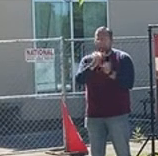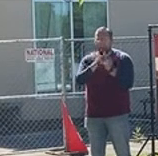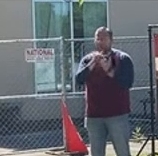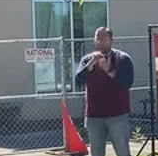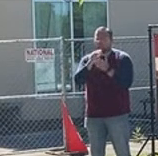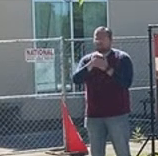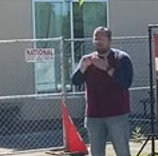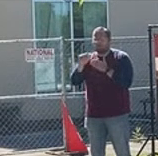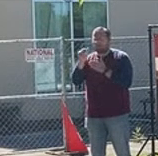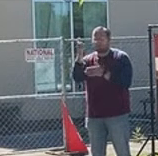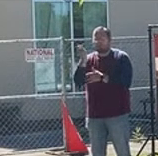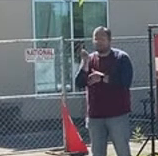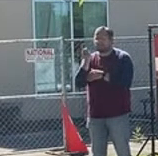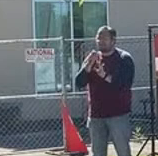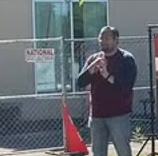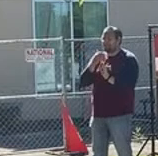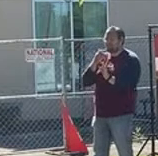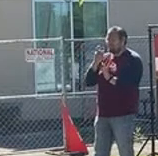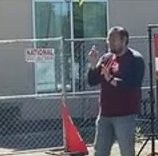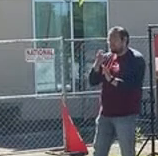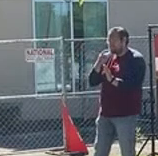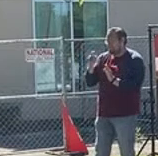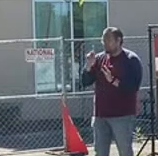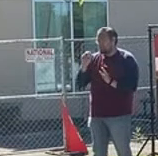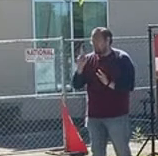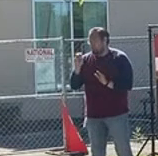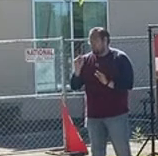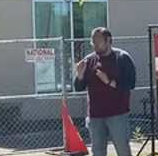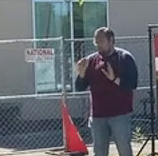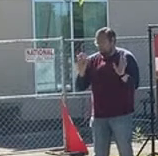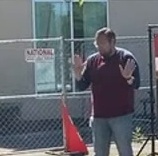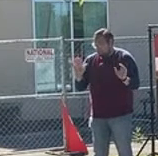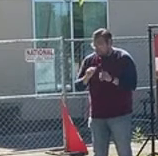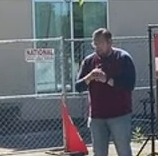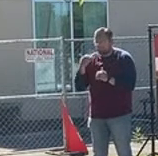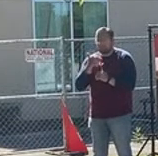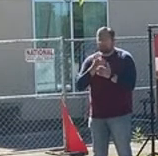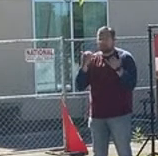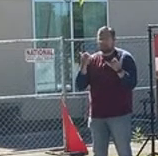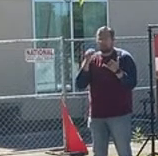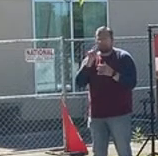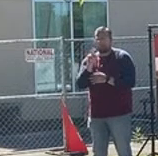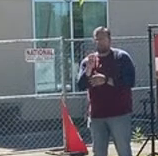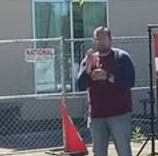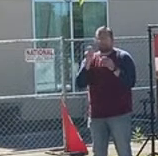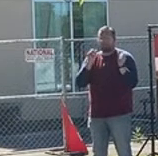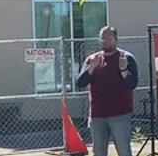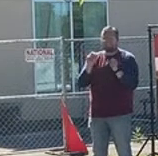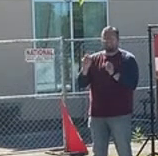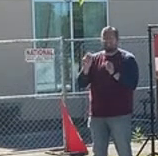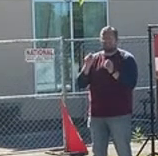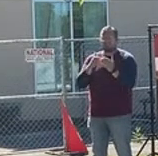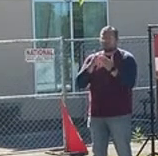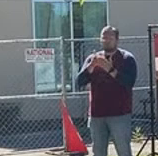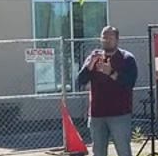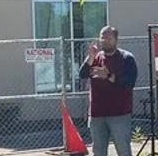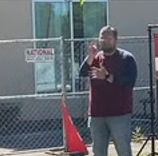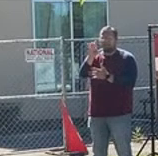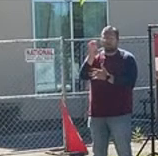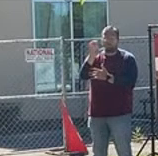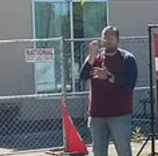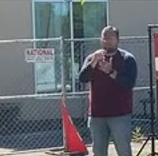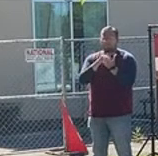I have to say, Carmen, I'm going off script just a second, that we are now looking at potentially being closer to an $800